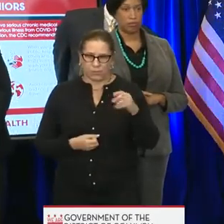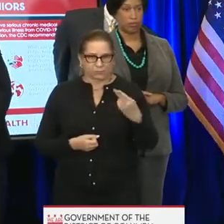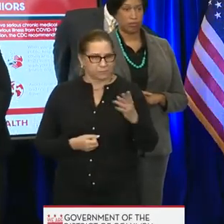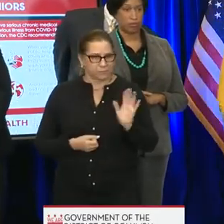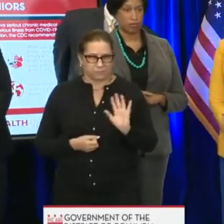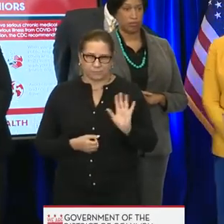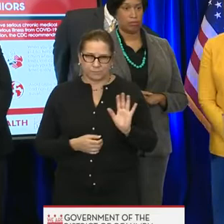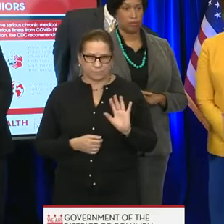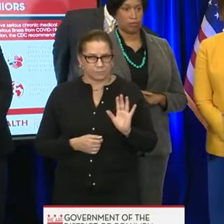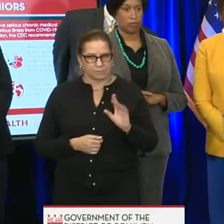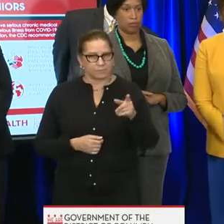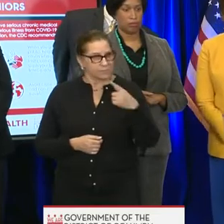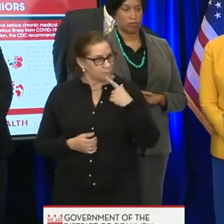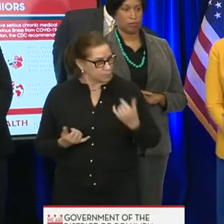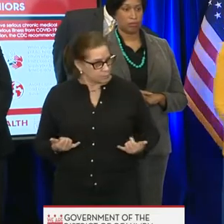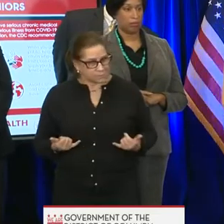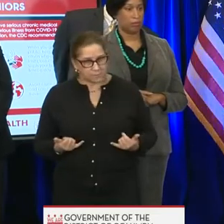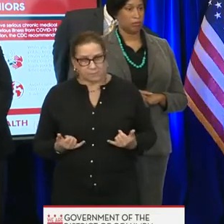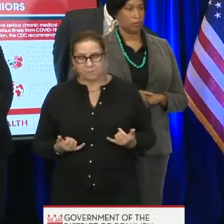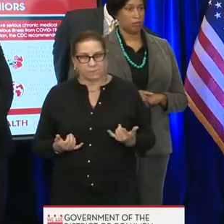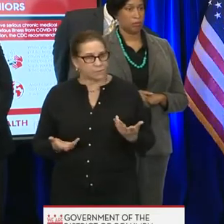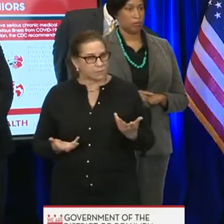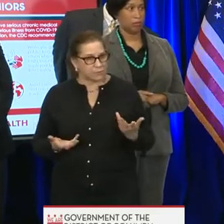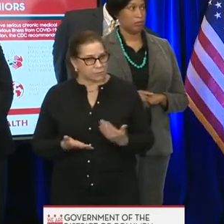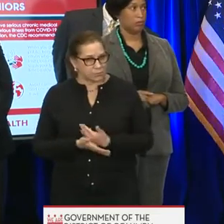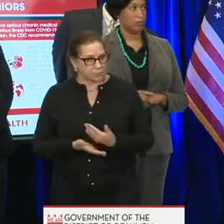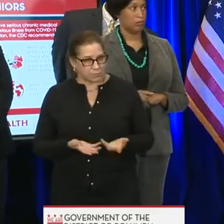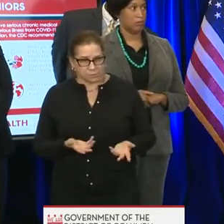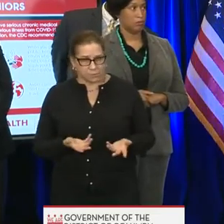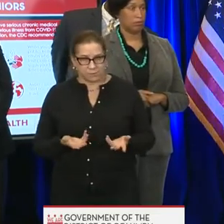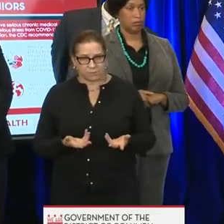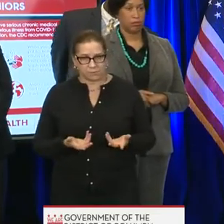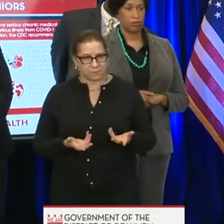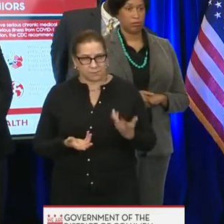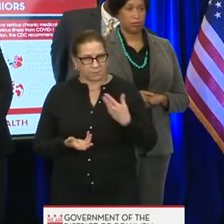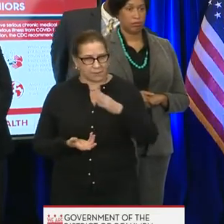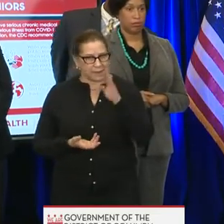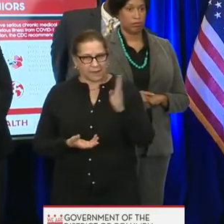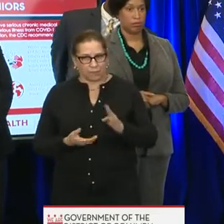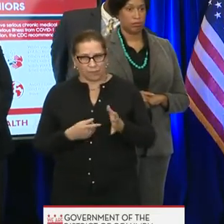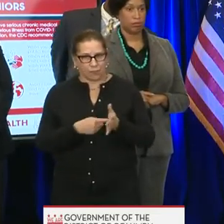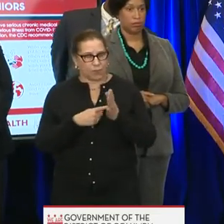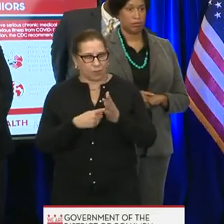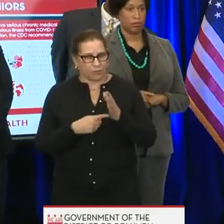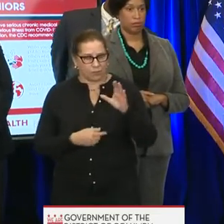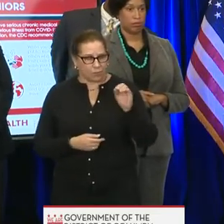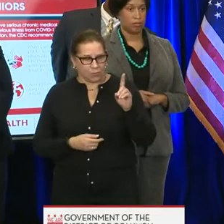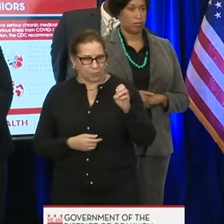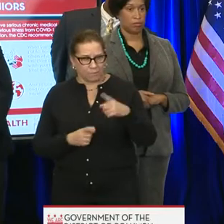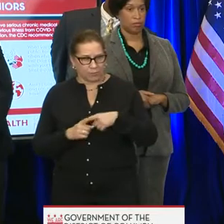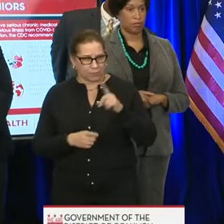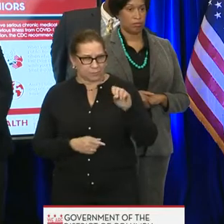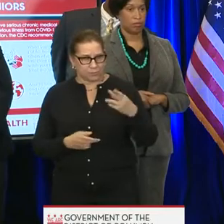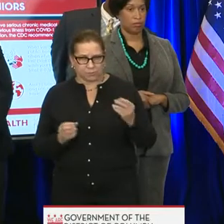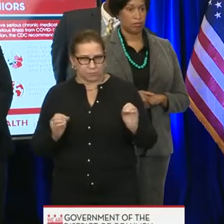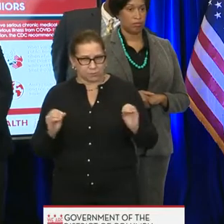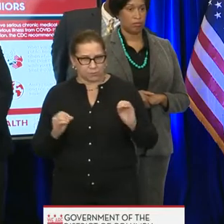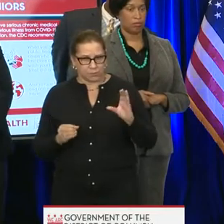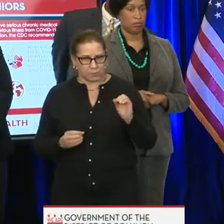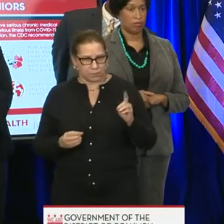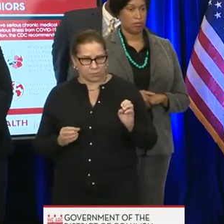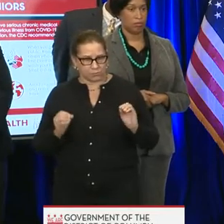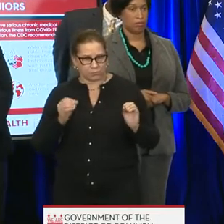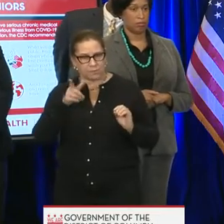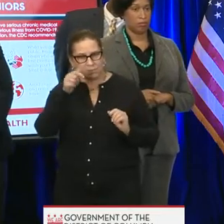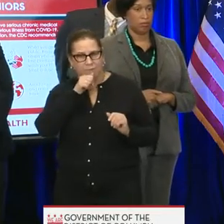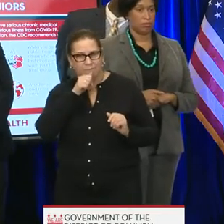been the case. So then what's new with commercial? You have never needed a code from the Department of Health to go through a commercial laboratory. And is DC Health